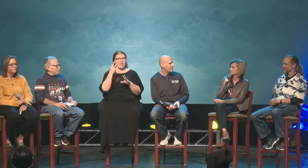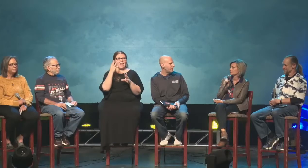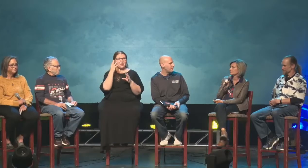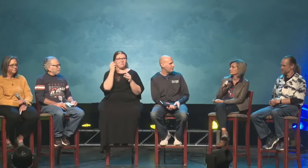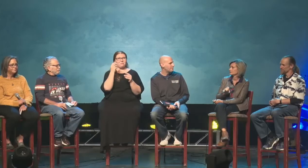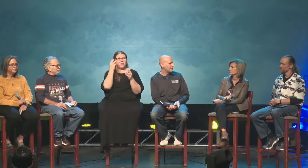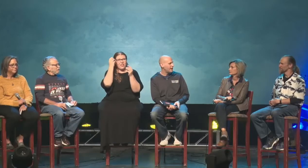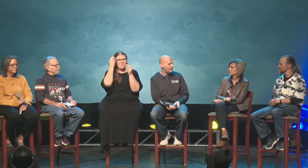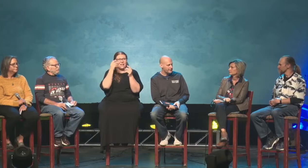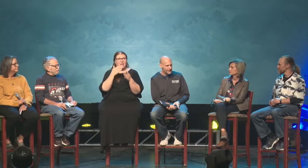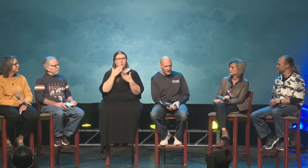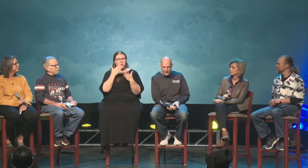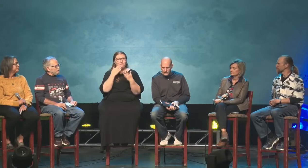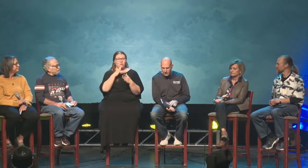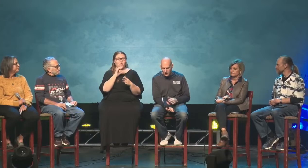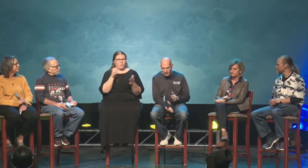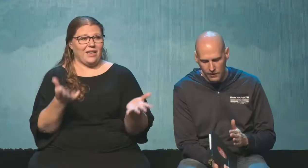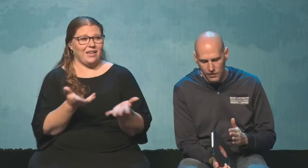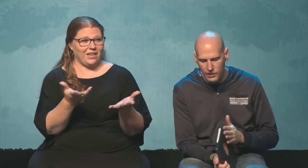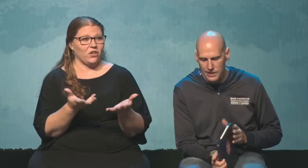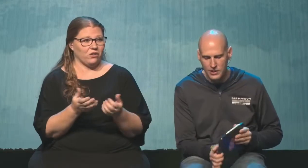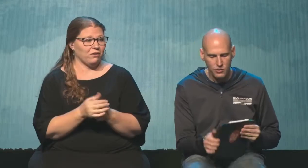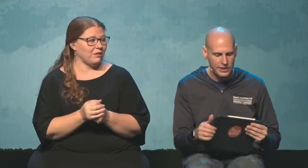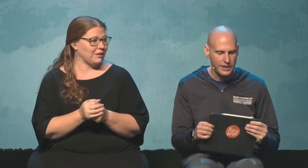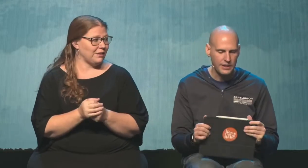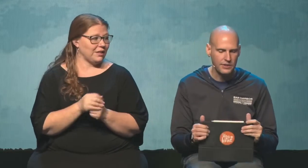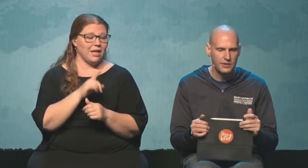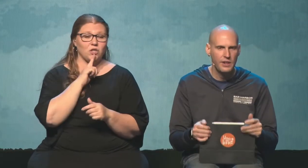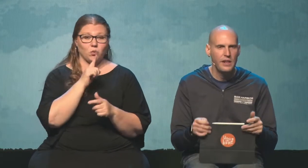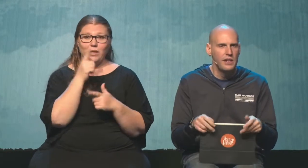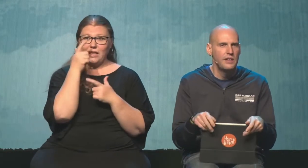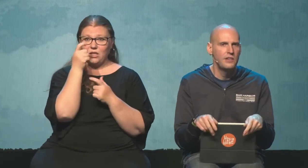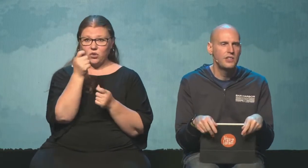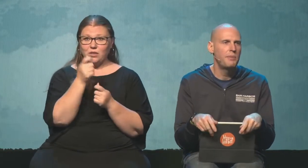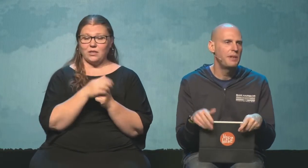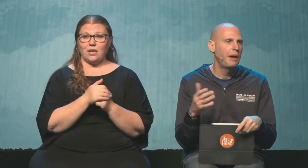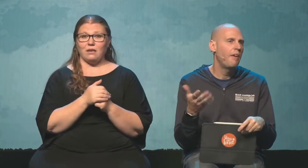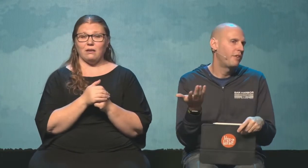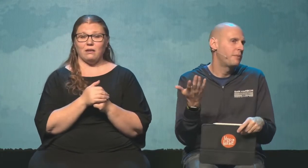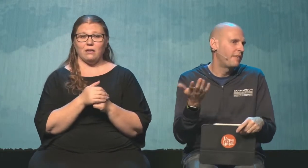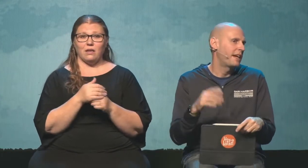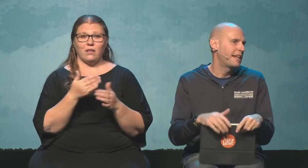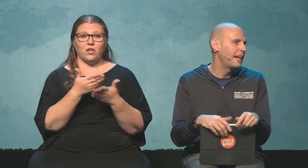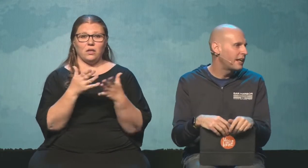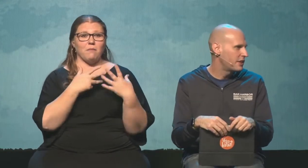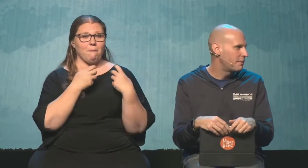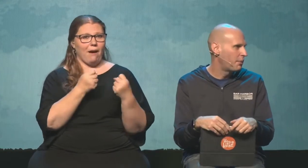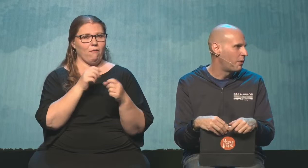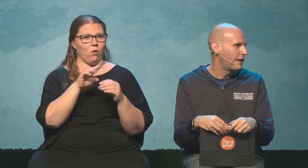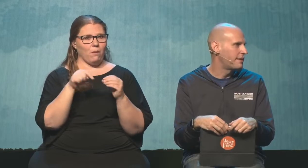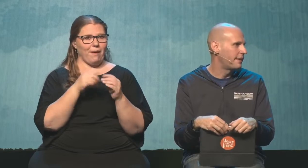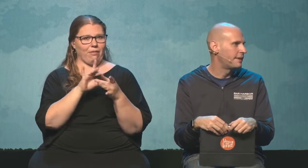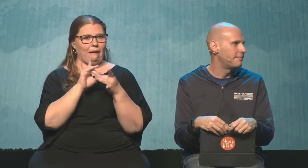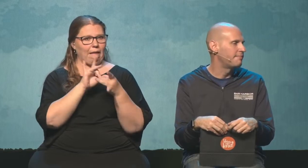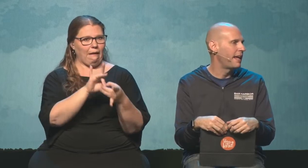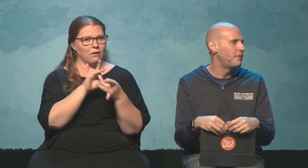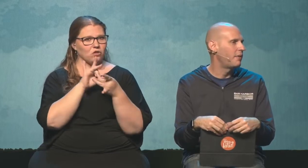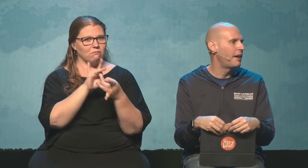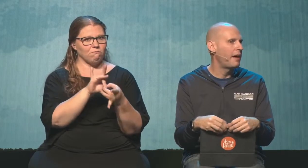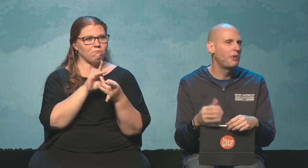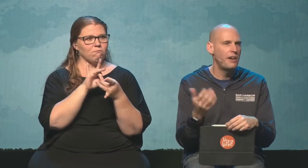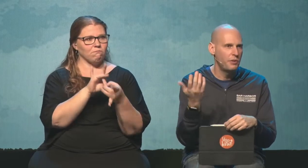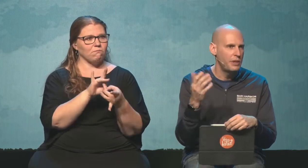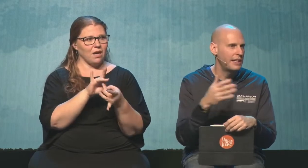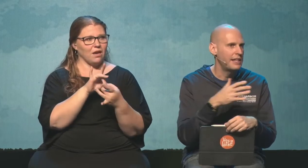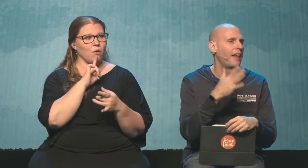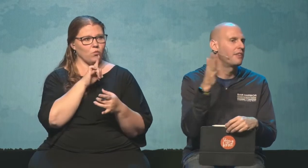here. Yeah. It really is interesting. There's something powerful about that connection point. And